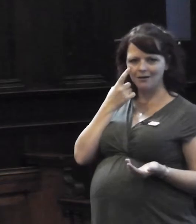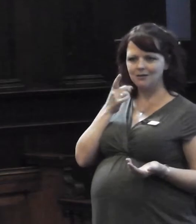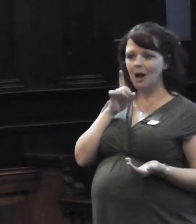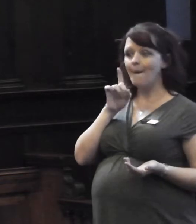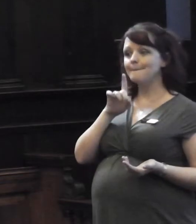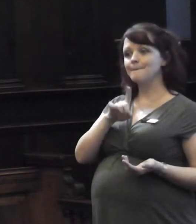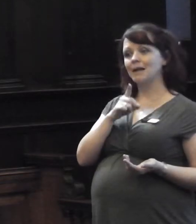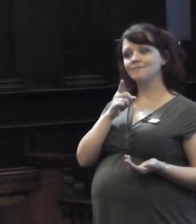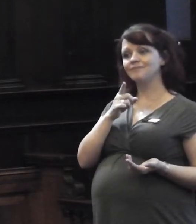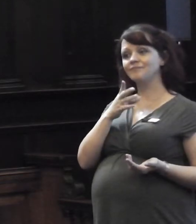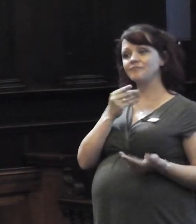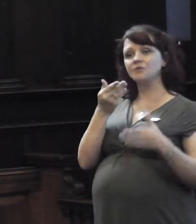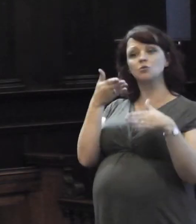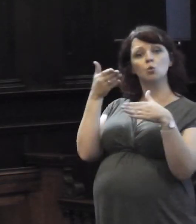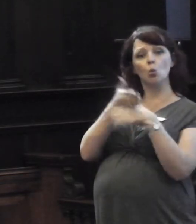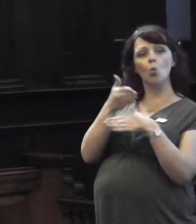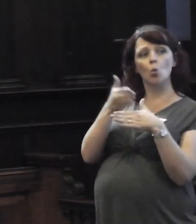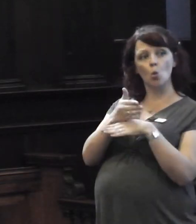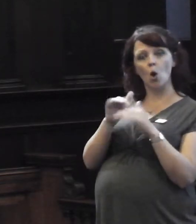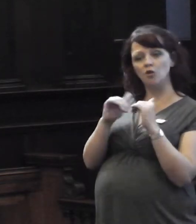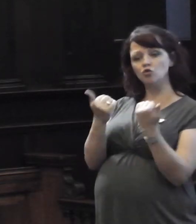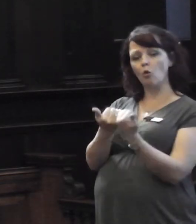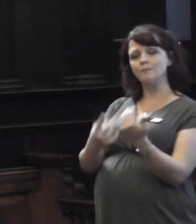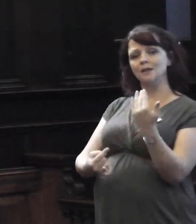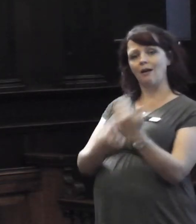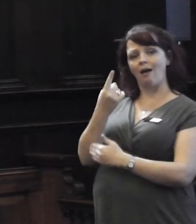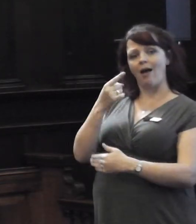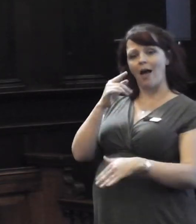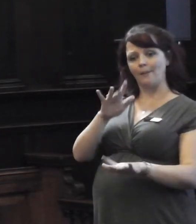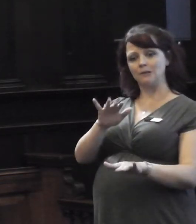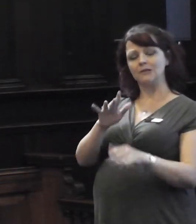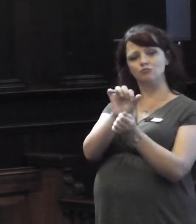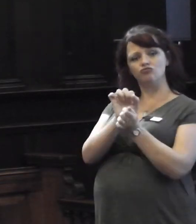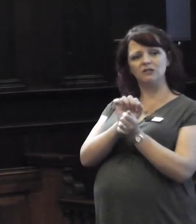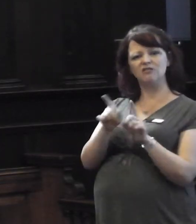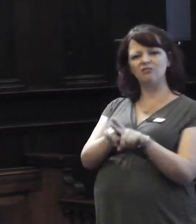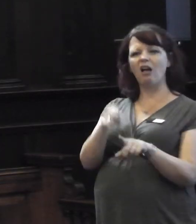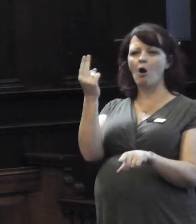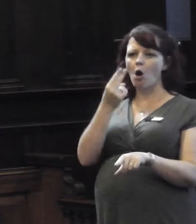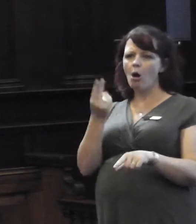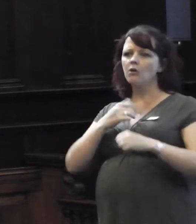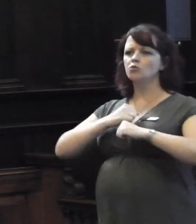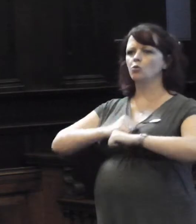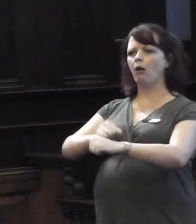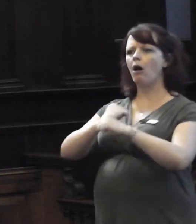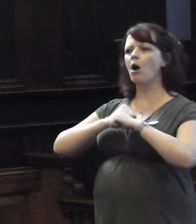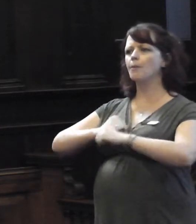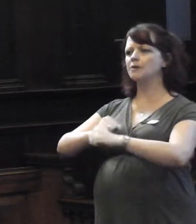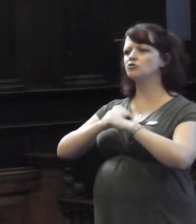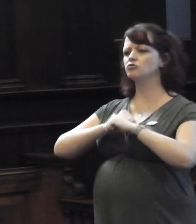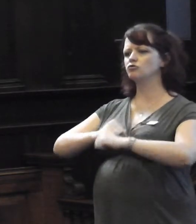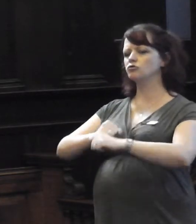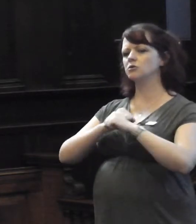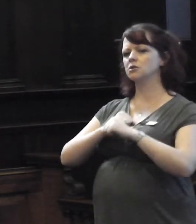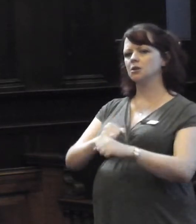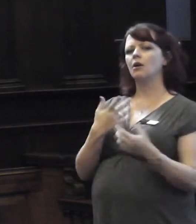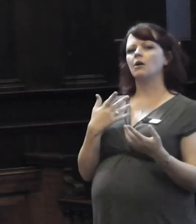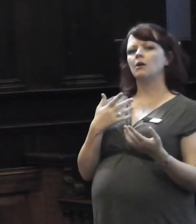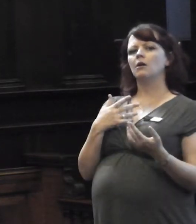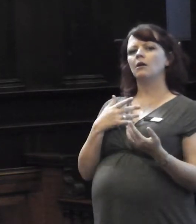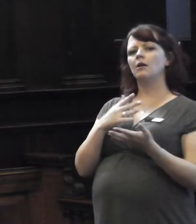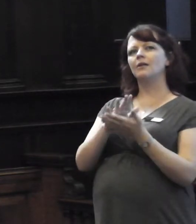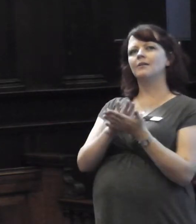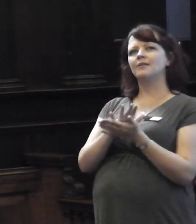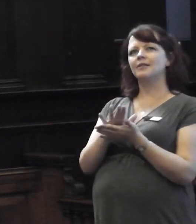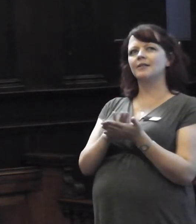in some workshops and classrooms, such as art and carpentry, restricted use of craft